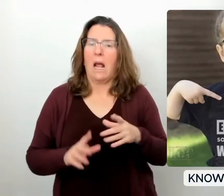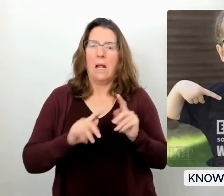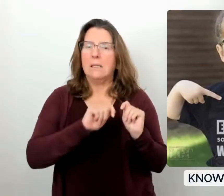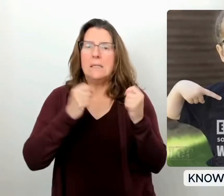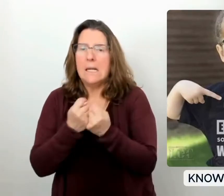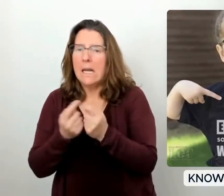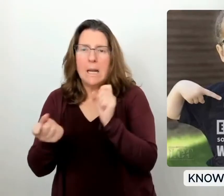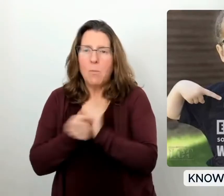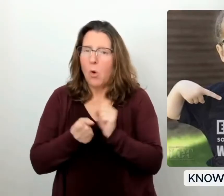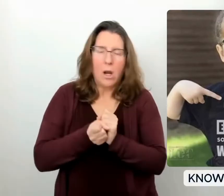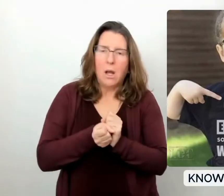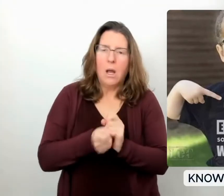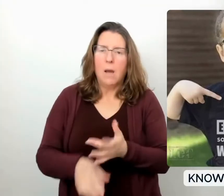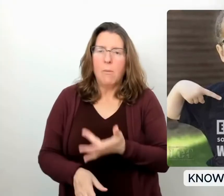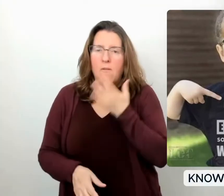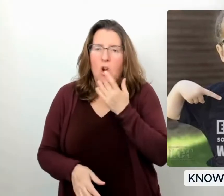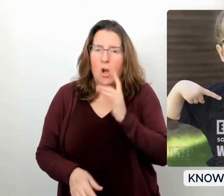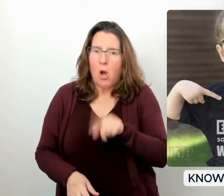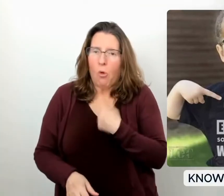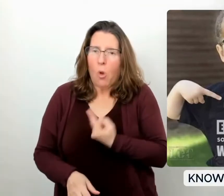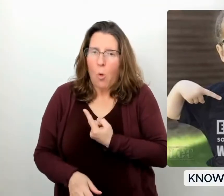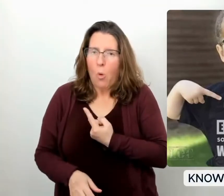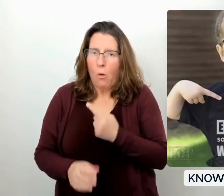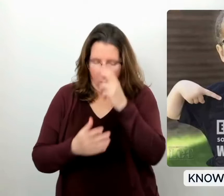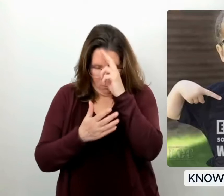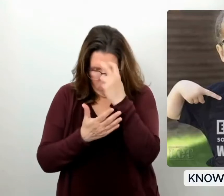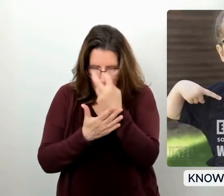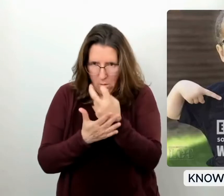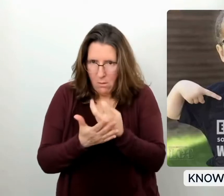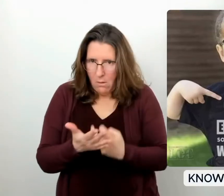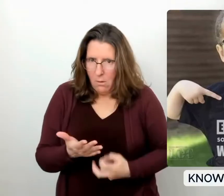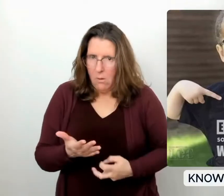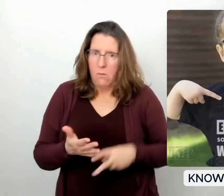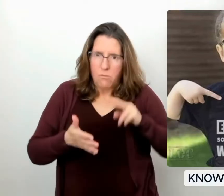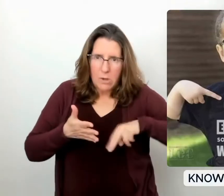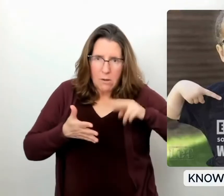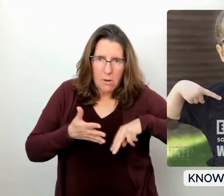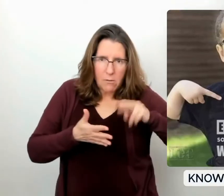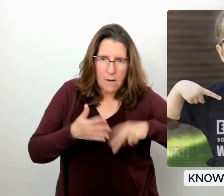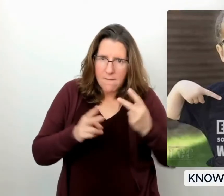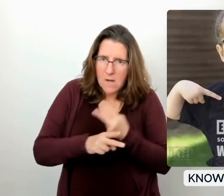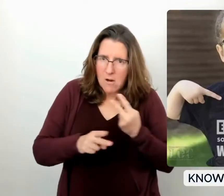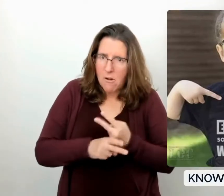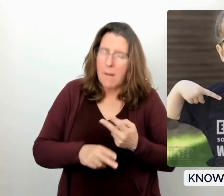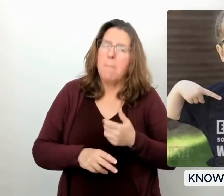I didn't want to work with partners. I much preferred to do everything myself by